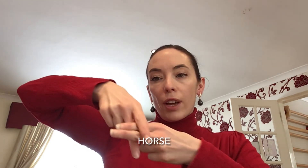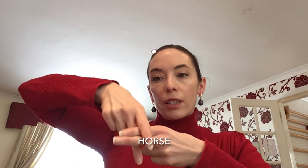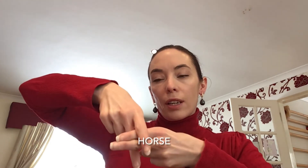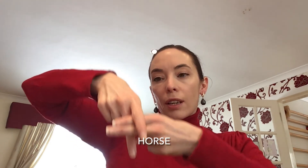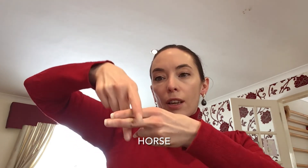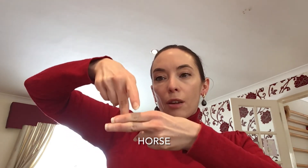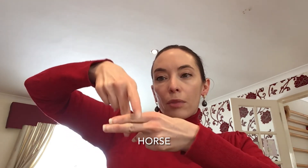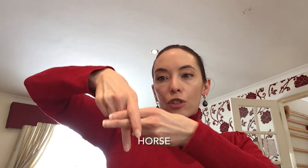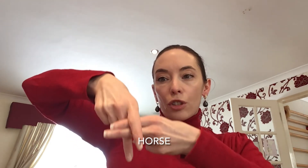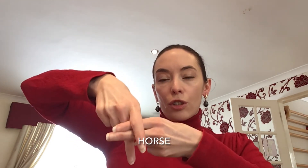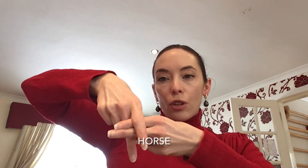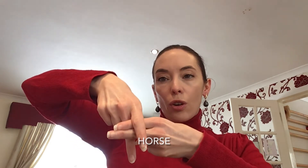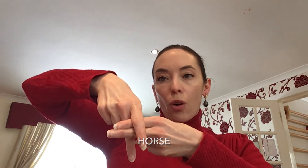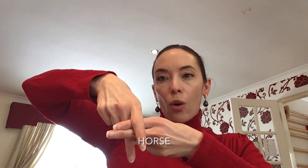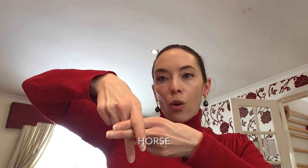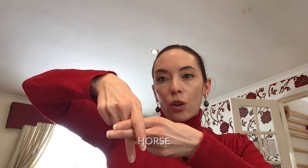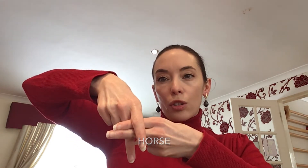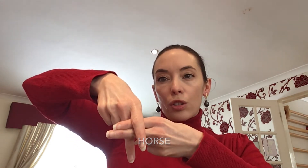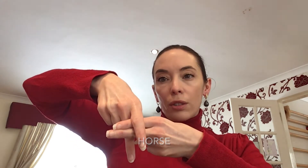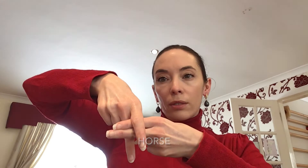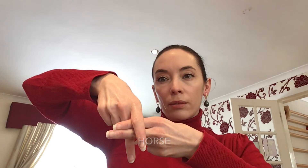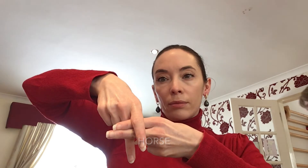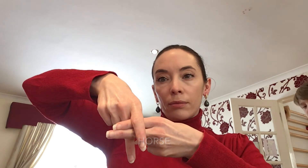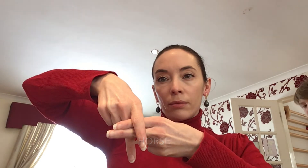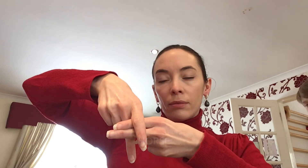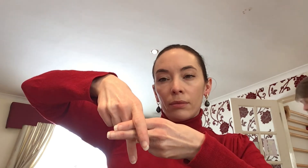riding, but just horse.